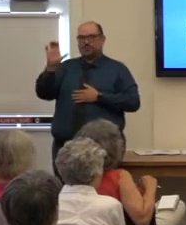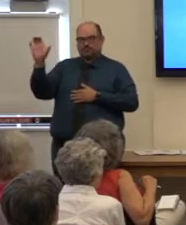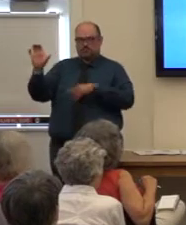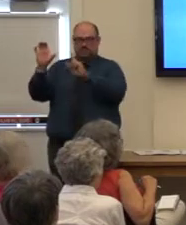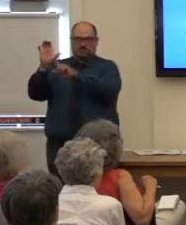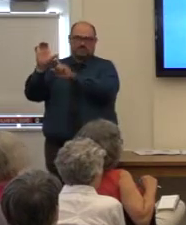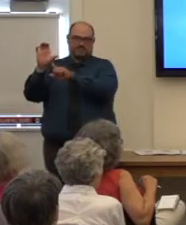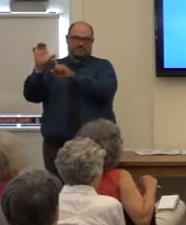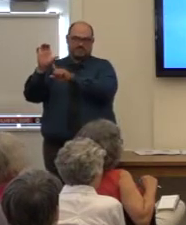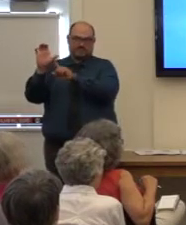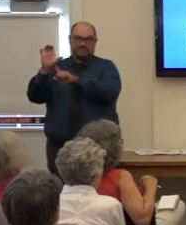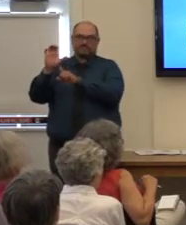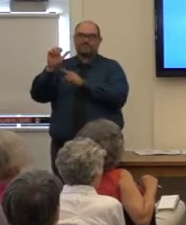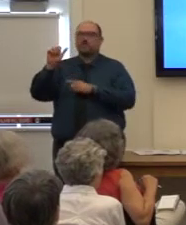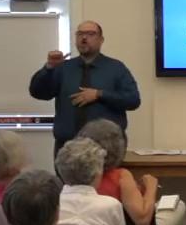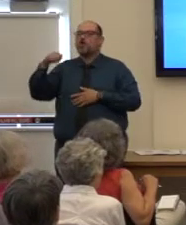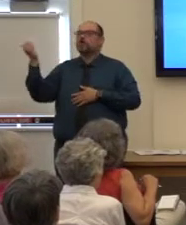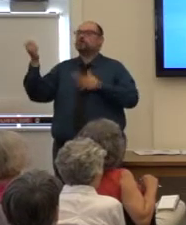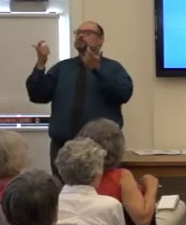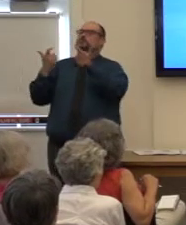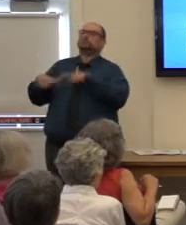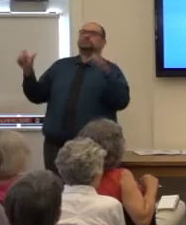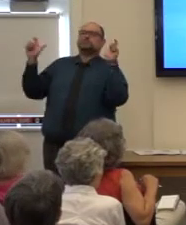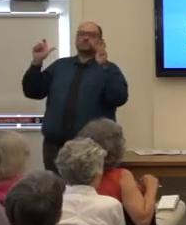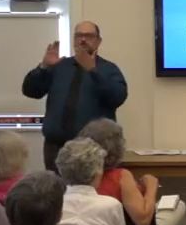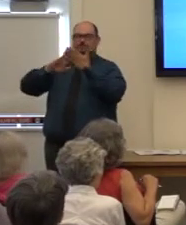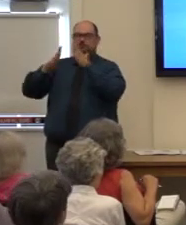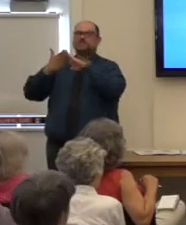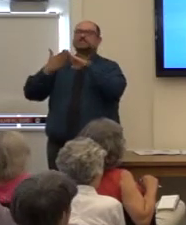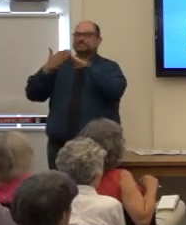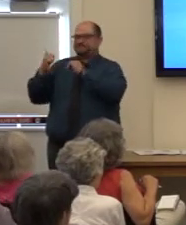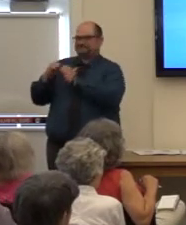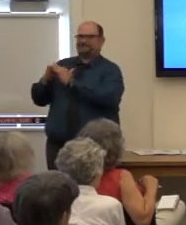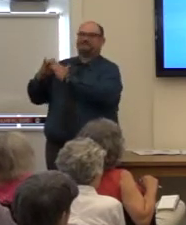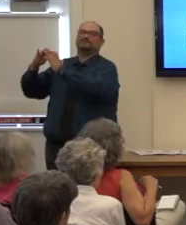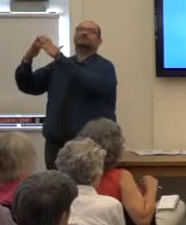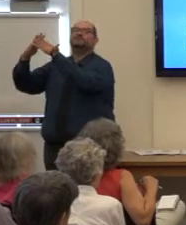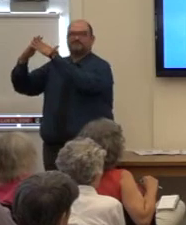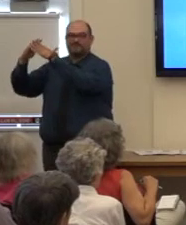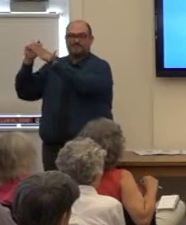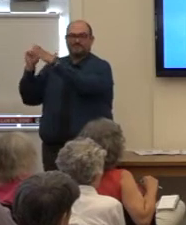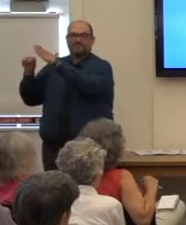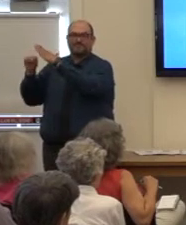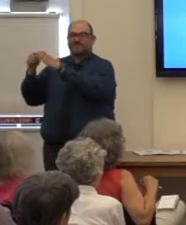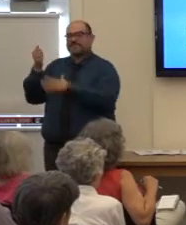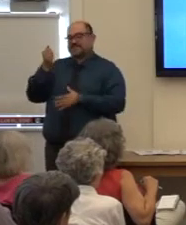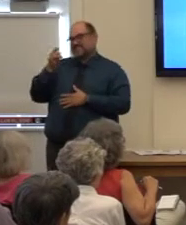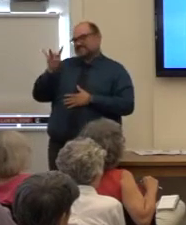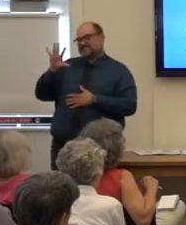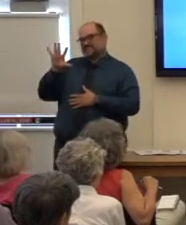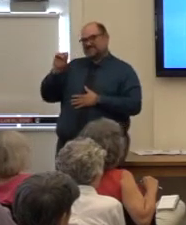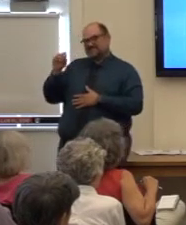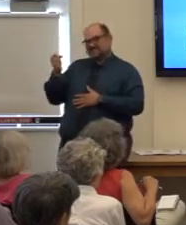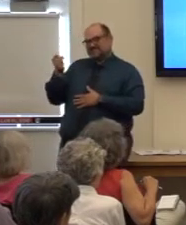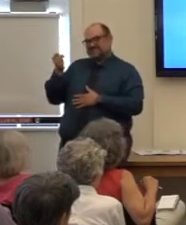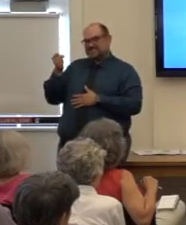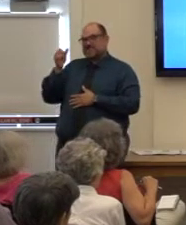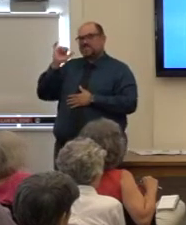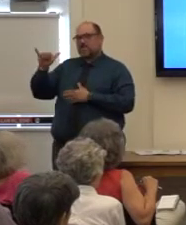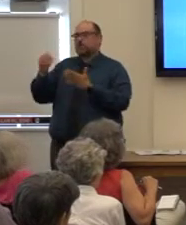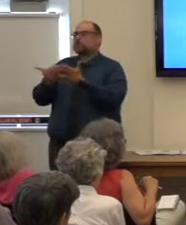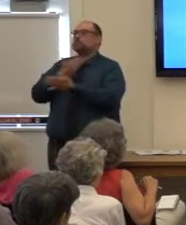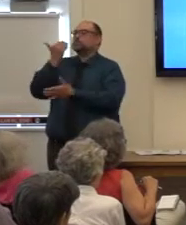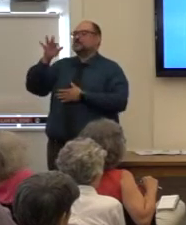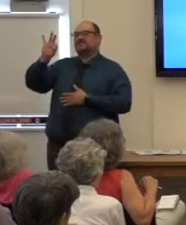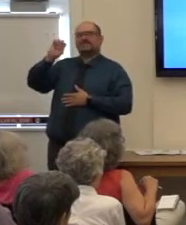community forming. By the mid-19th century, by the early 1850s, reliable steamship service was linking